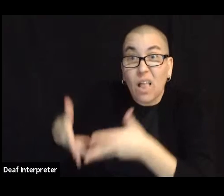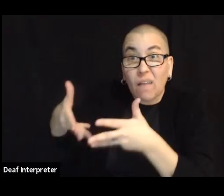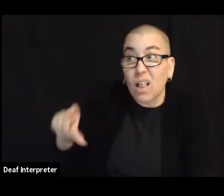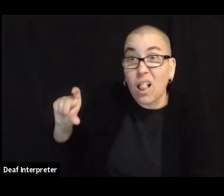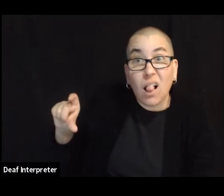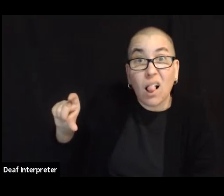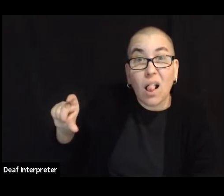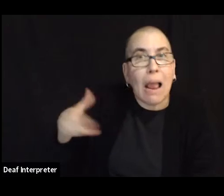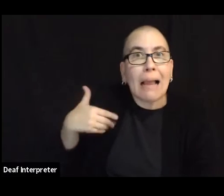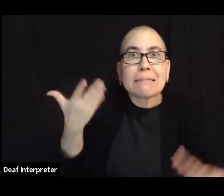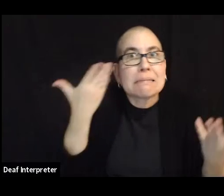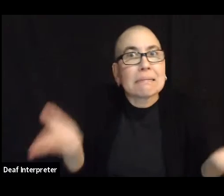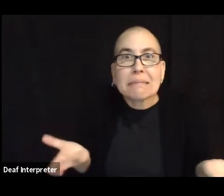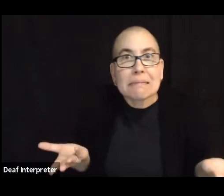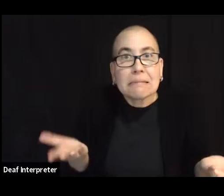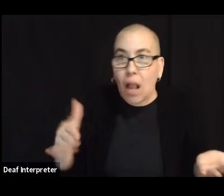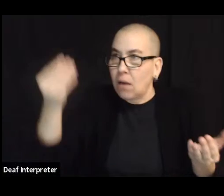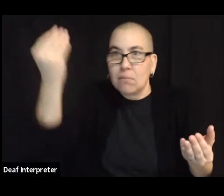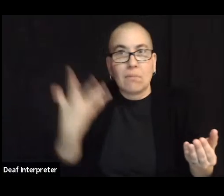Kris, would you add anything different?